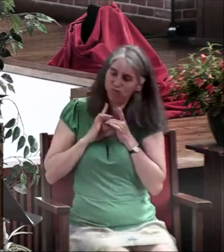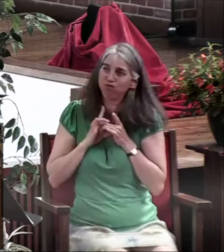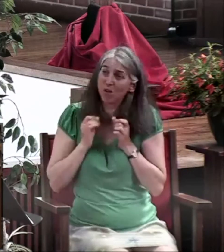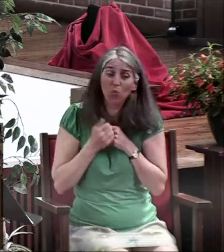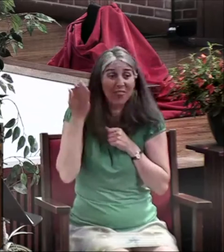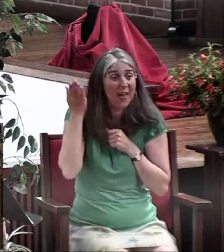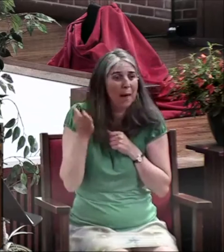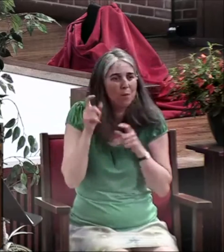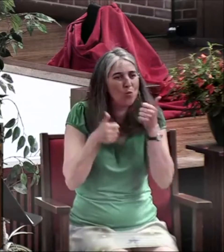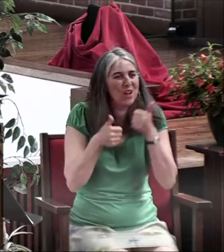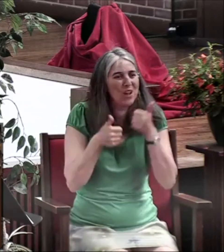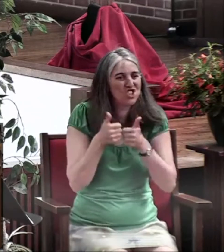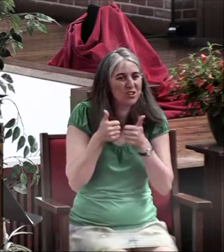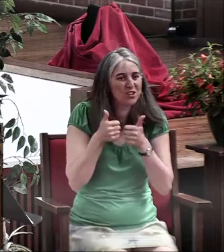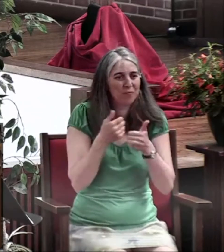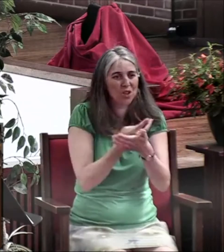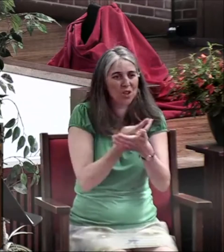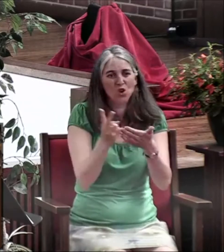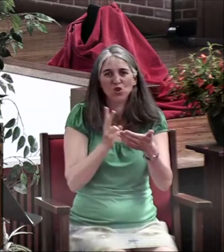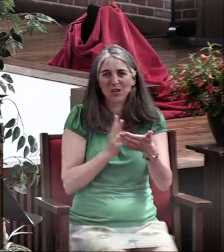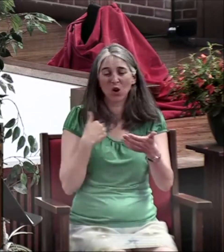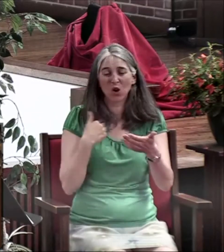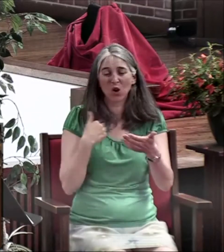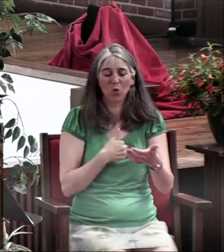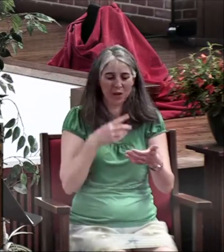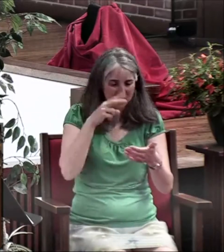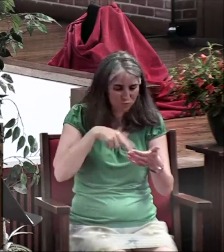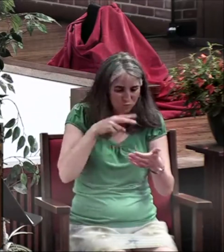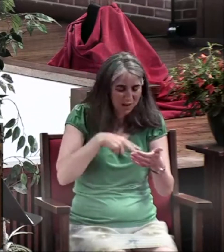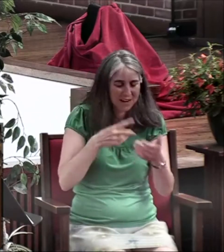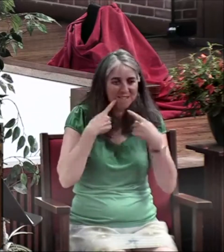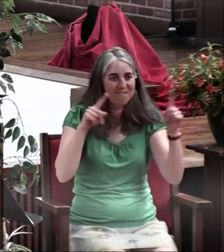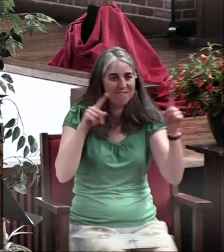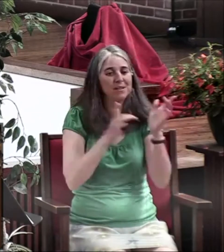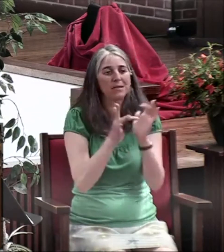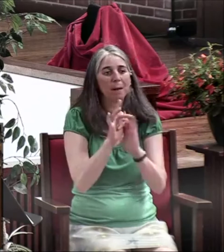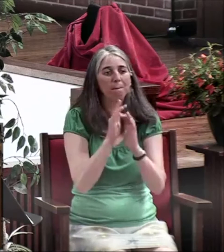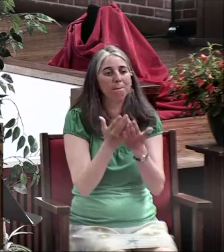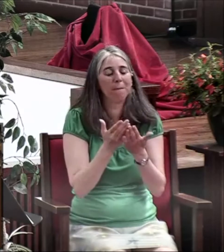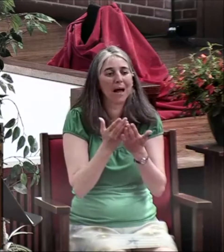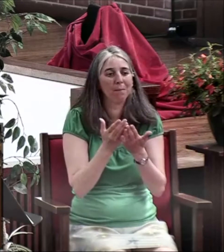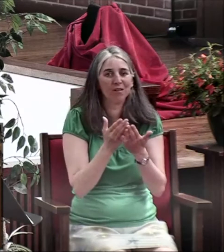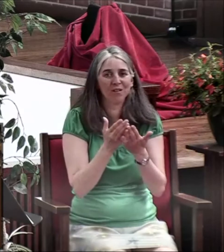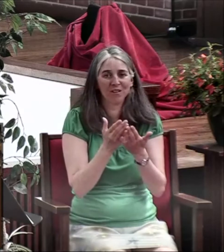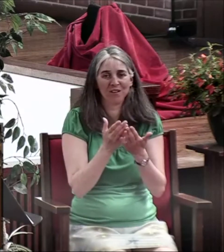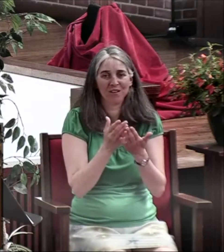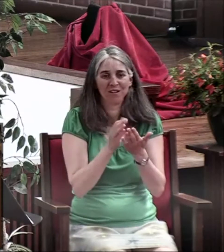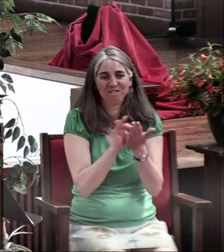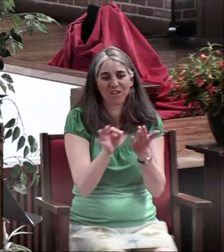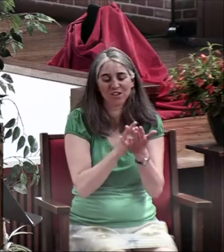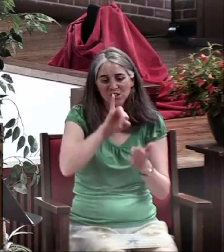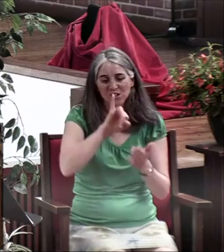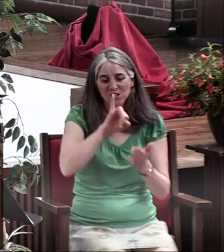Now, 2 weeks ago, we looked at that famous Bible verse. And turn with me, if you would, in your Bibles to John 14.